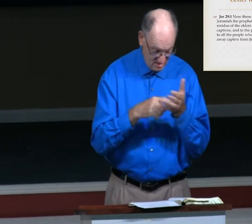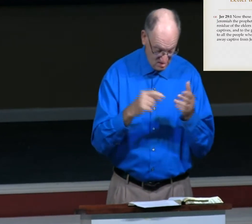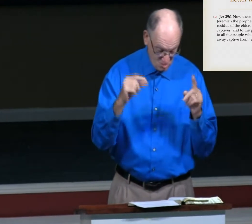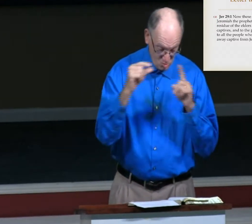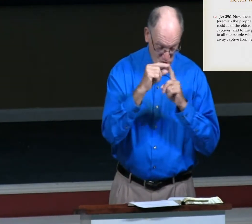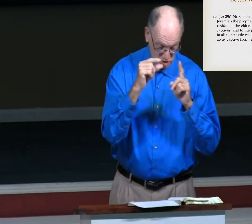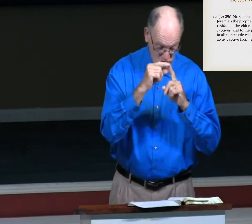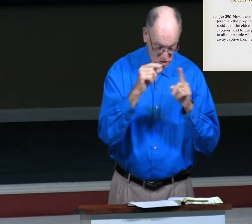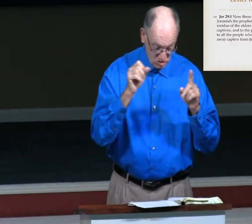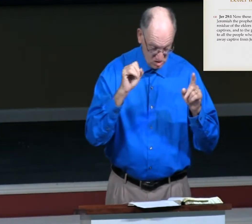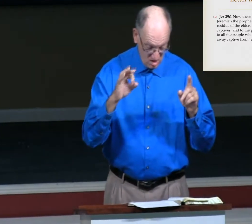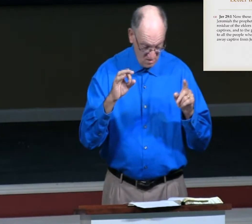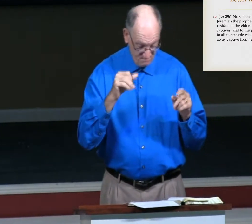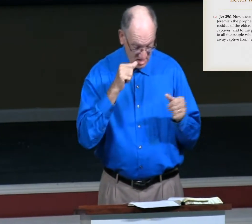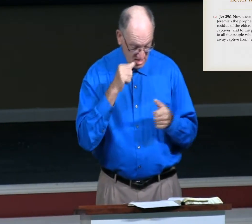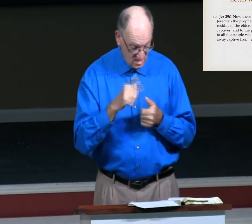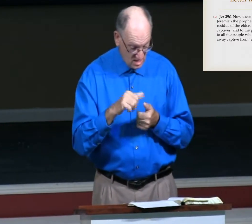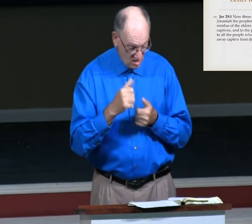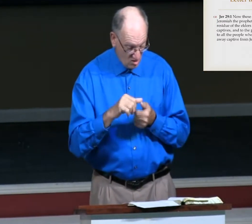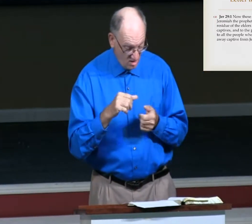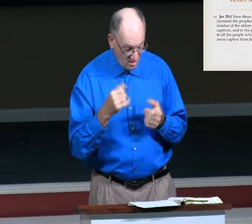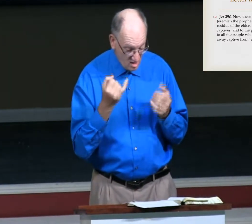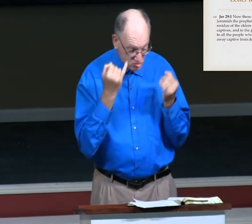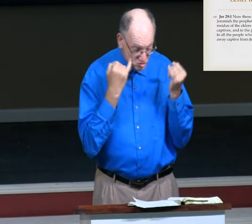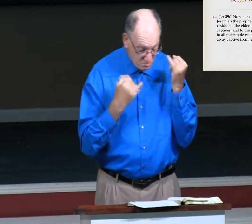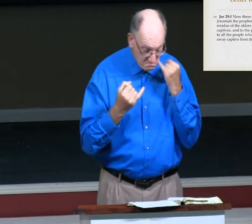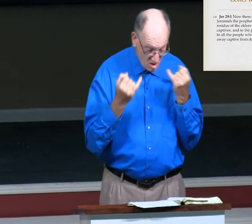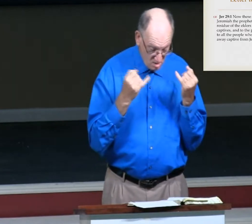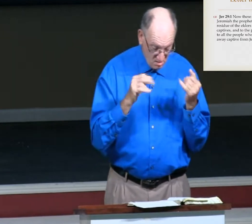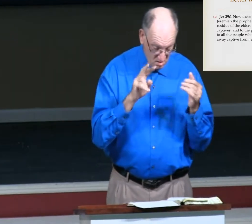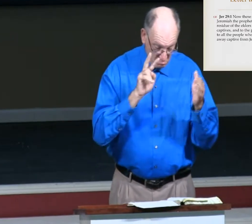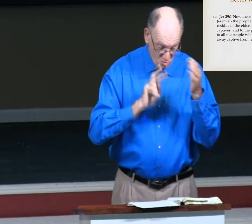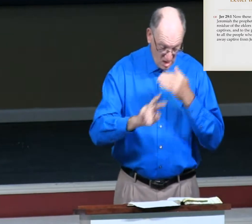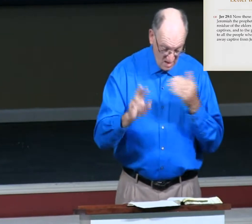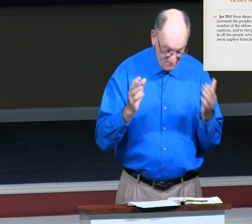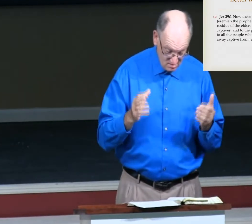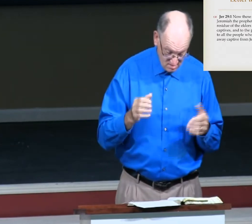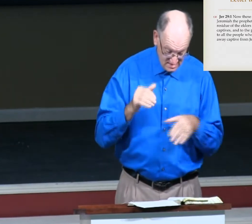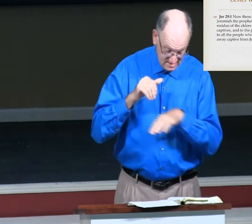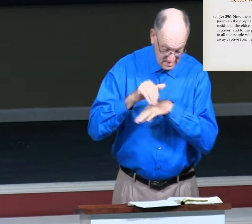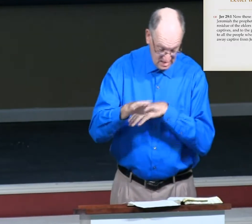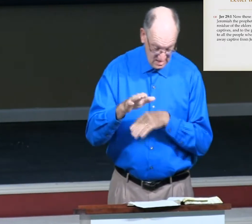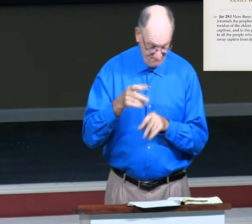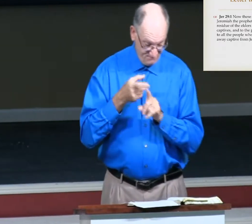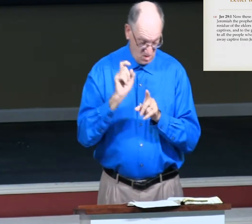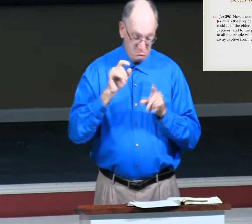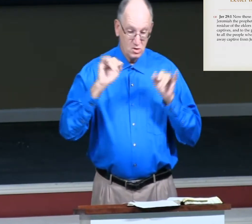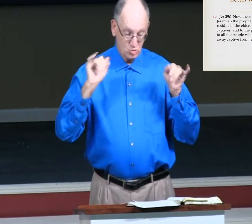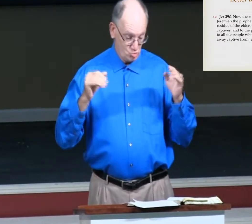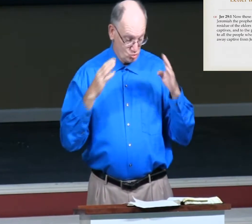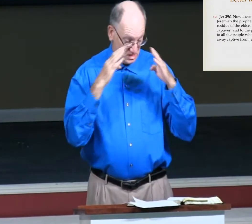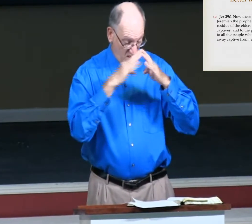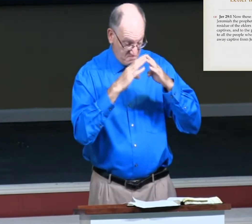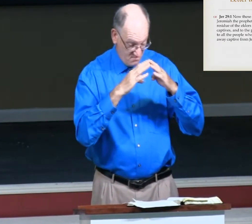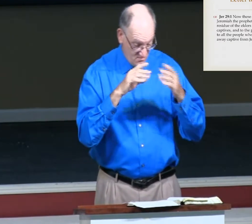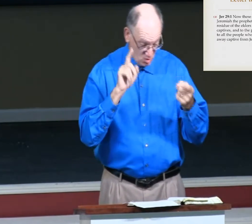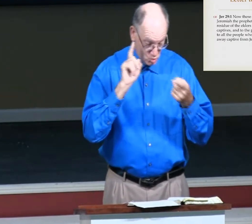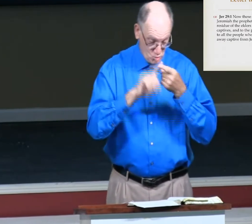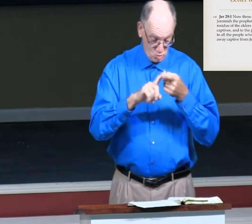It says, now, these are the words of the letter that Jeremiah the prophet sent from